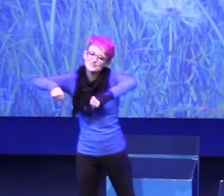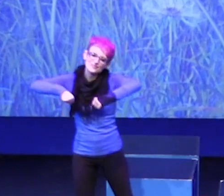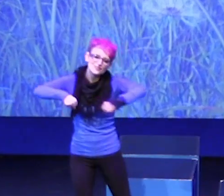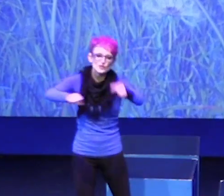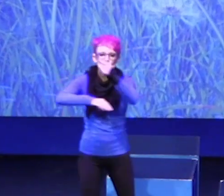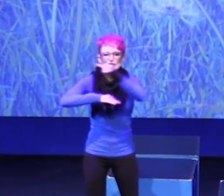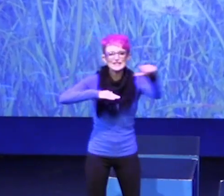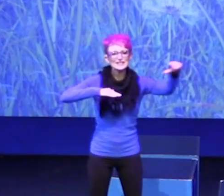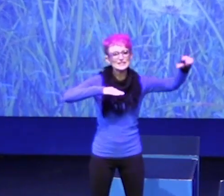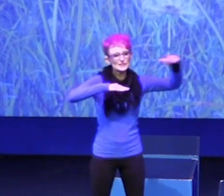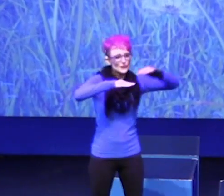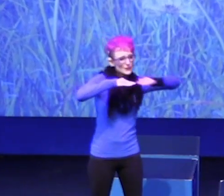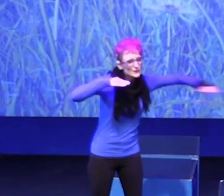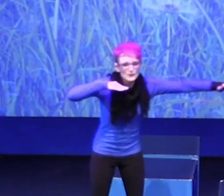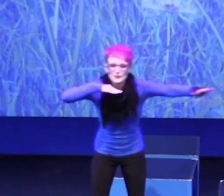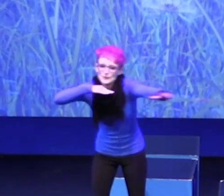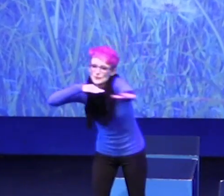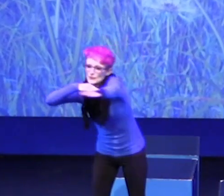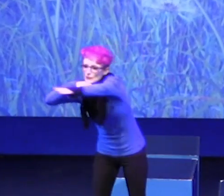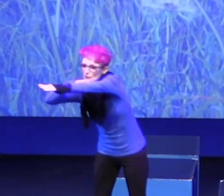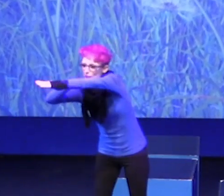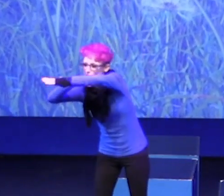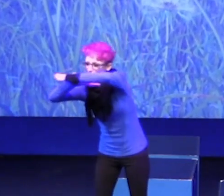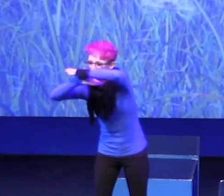to smooth, green perfection.